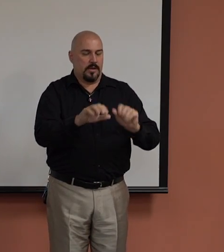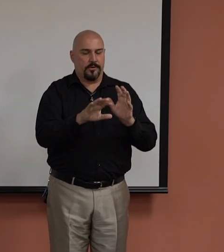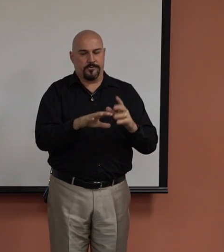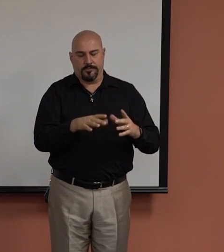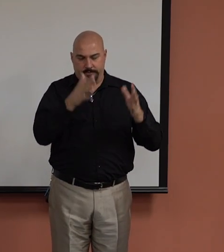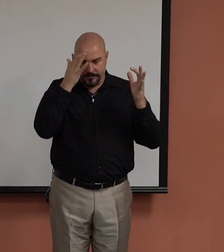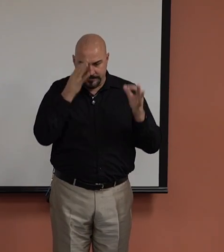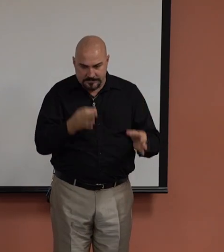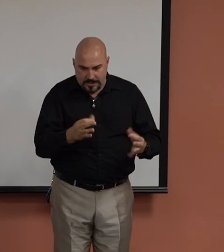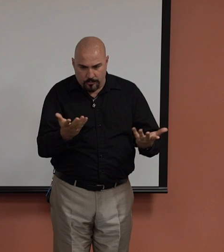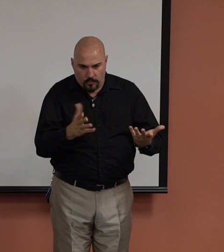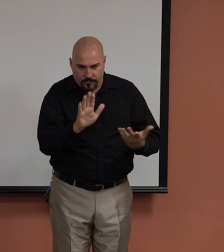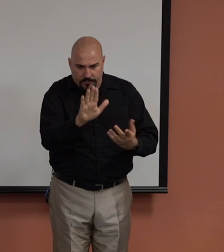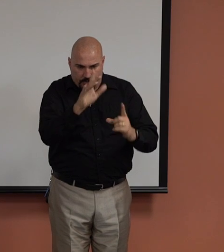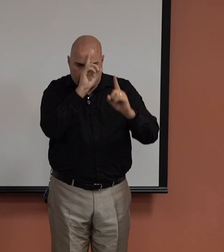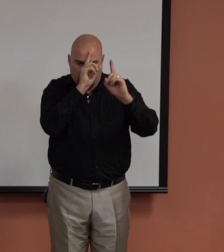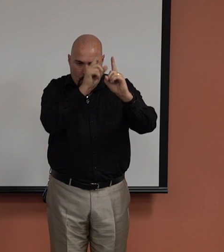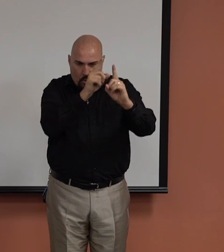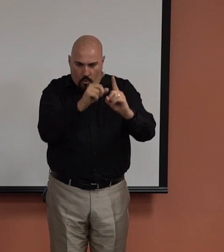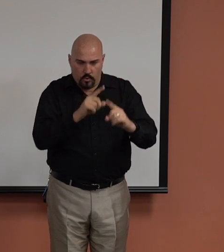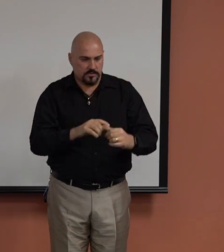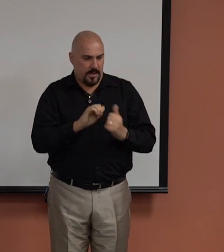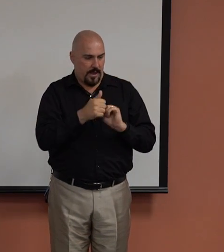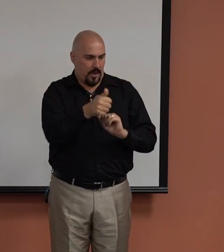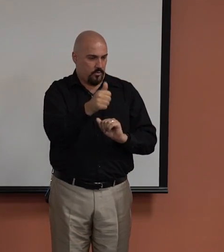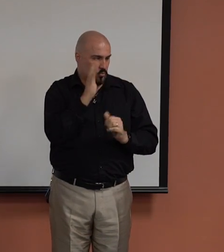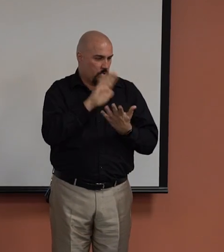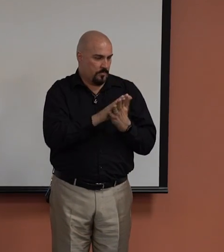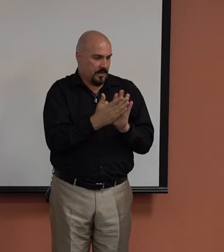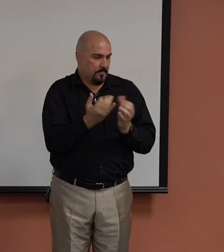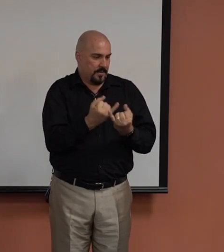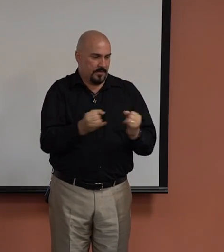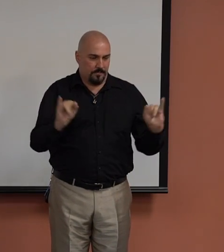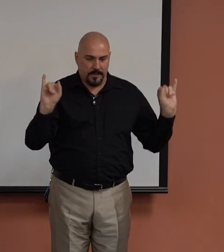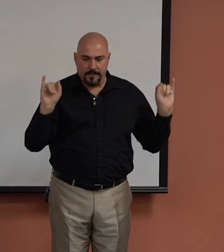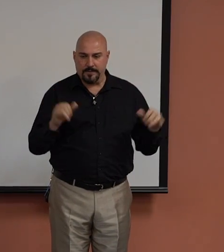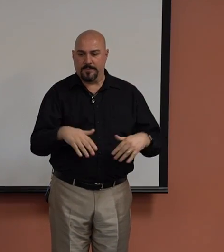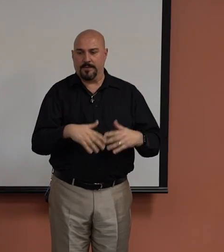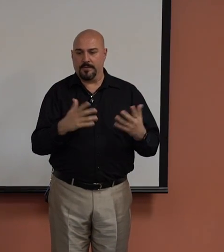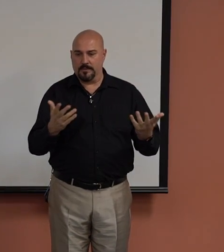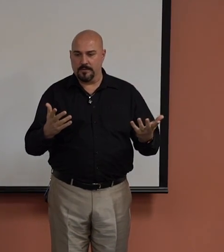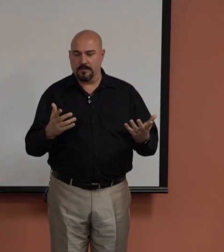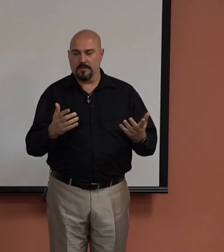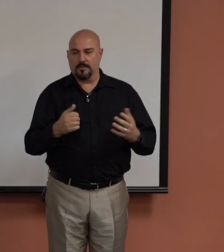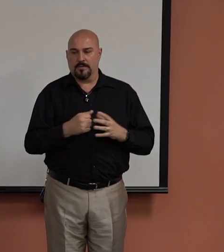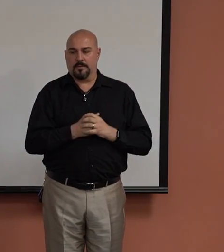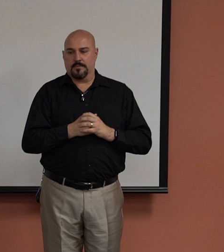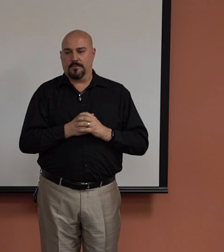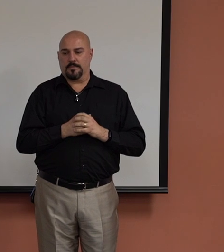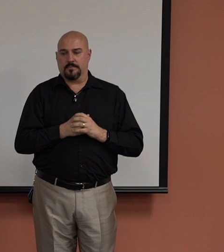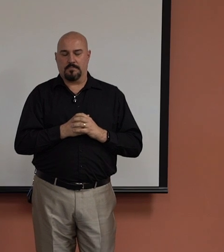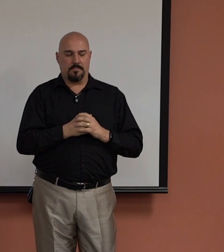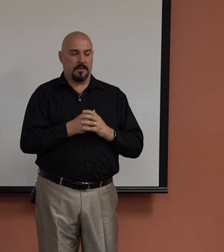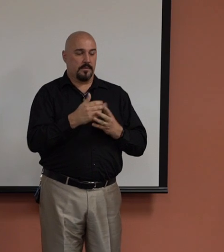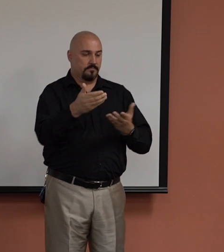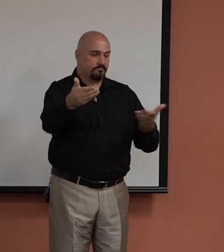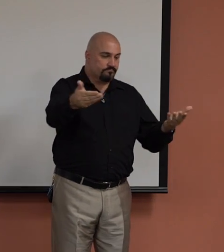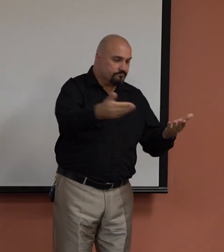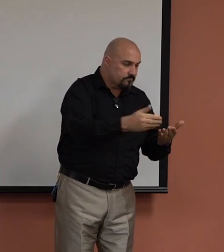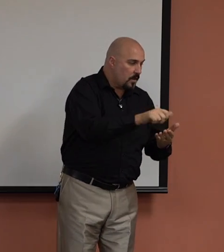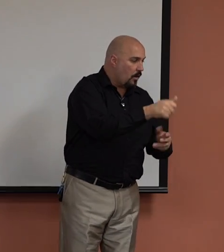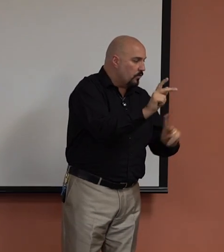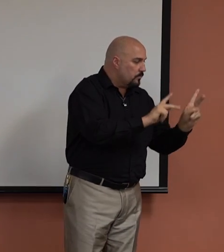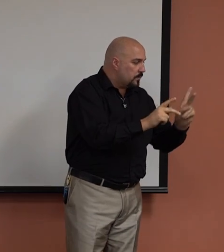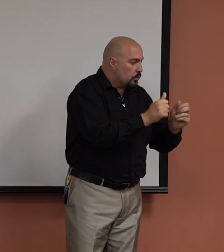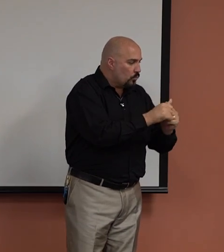for them that where they can be independent and be out in the people that has the same challenges as they are, but